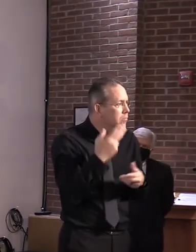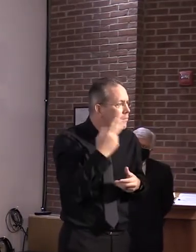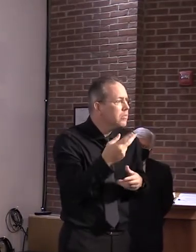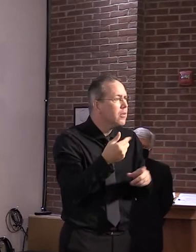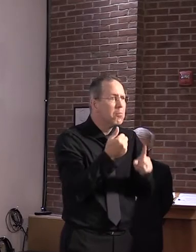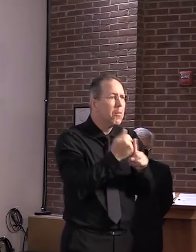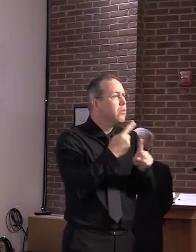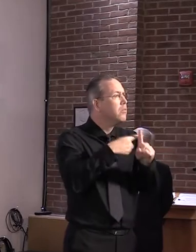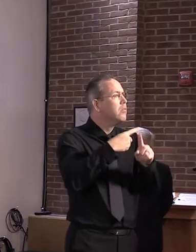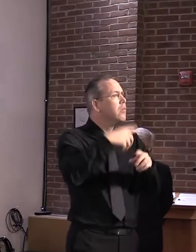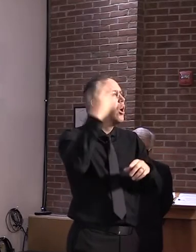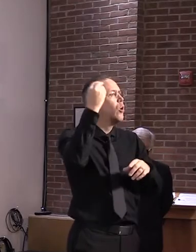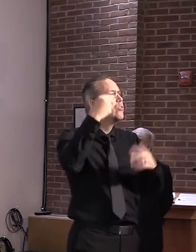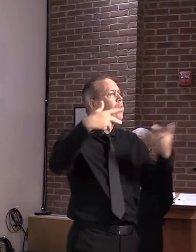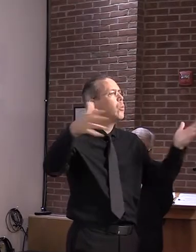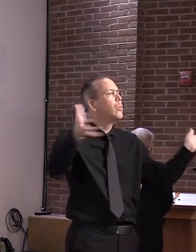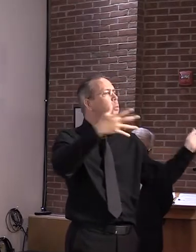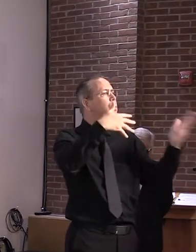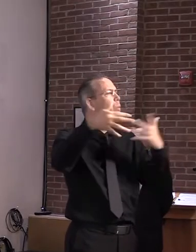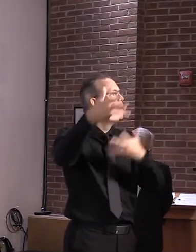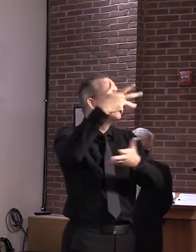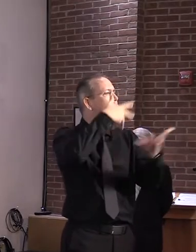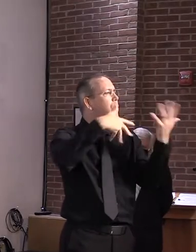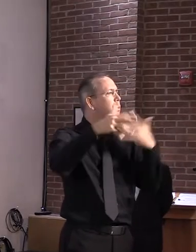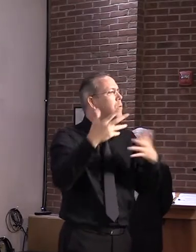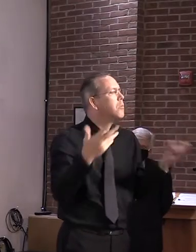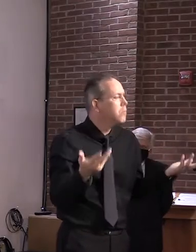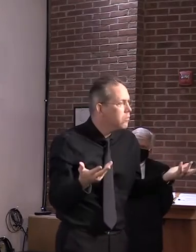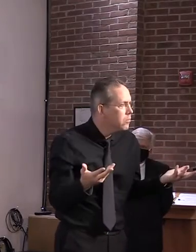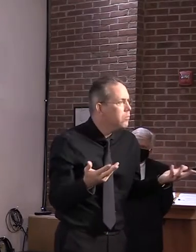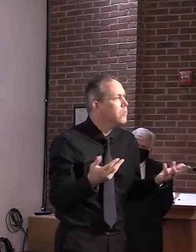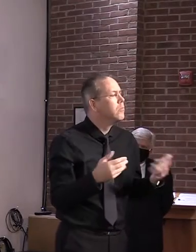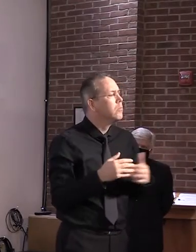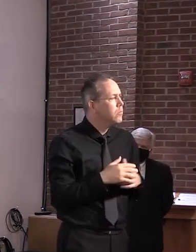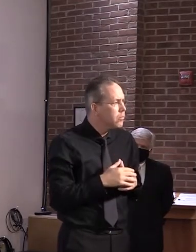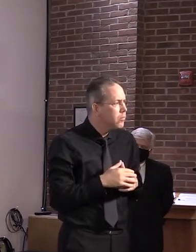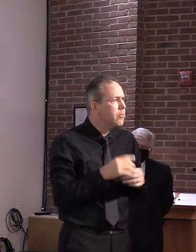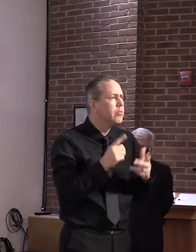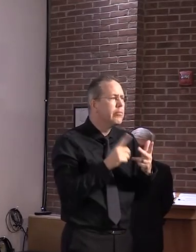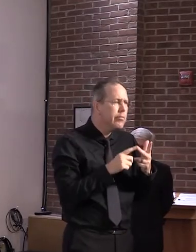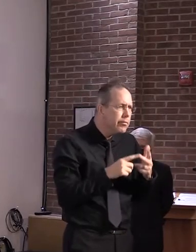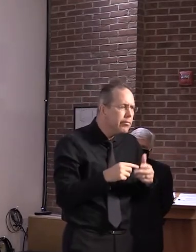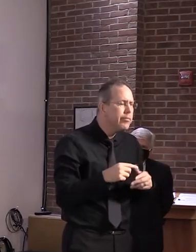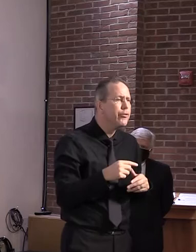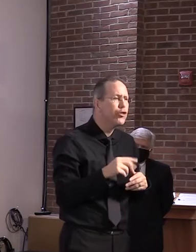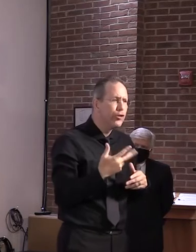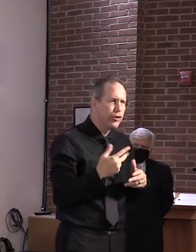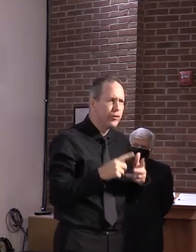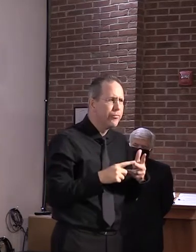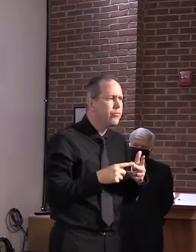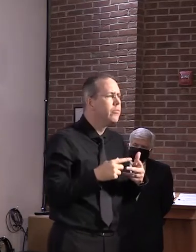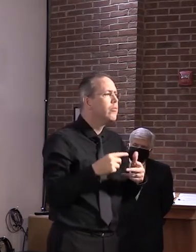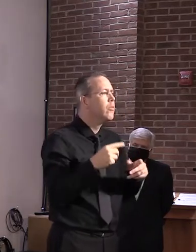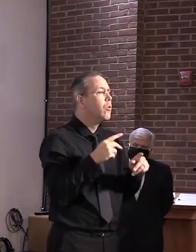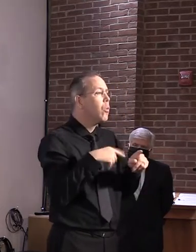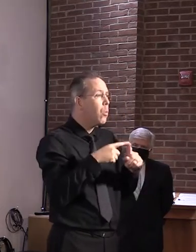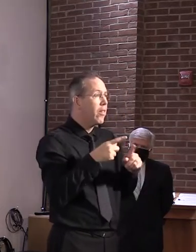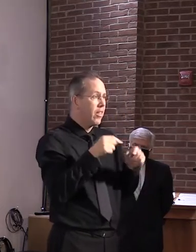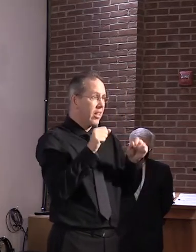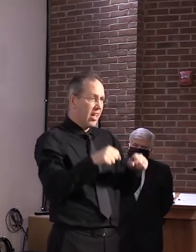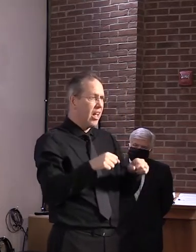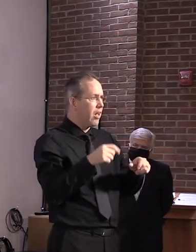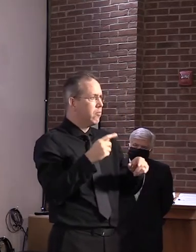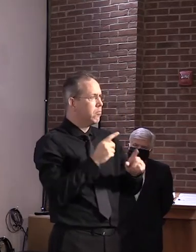outdoors, which is always better than indoors, as we've discussed, and when possible, they're actually practicing social